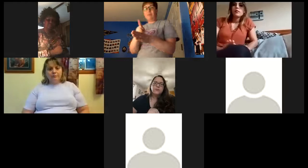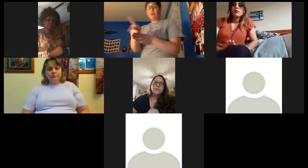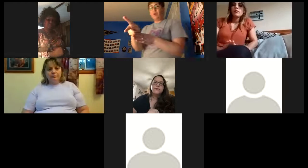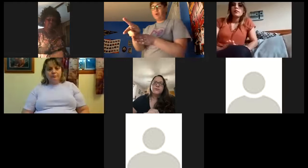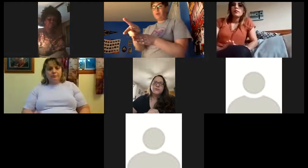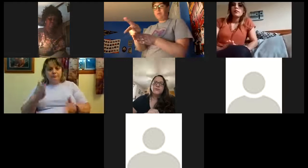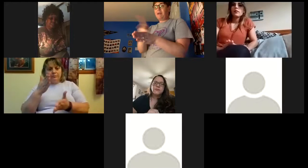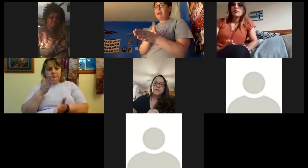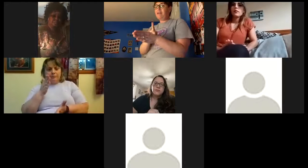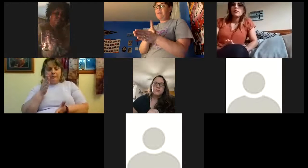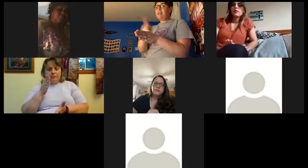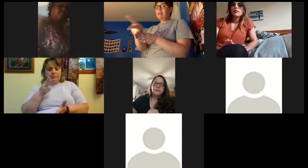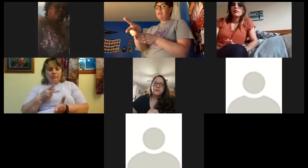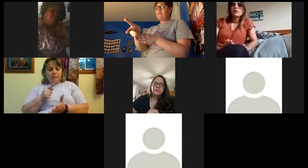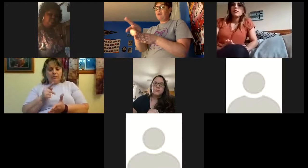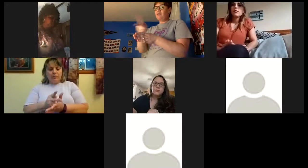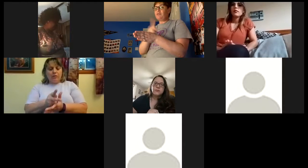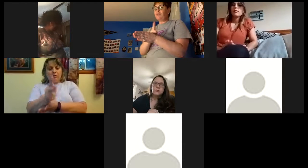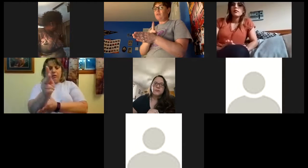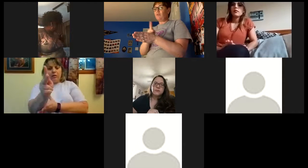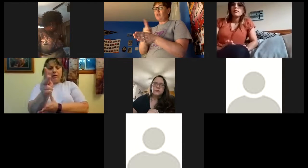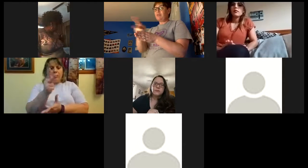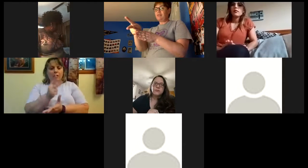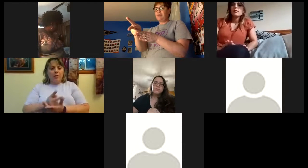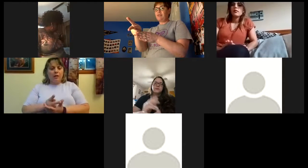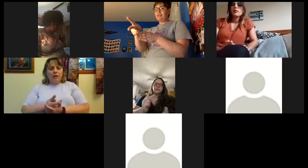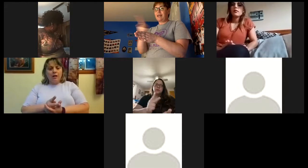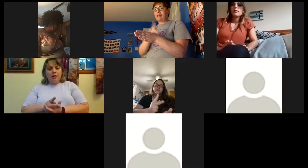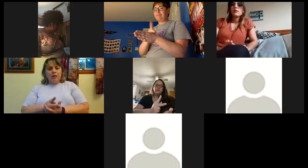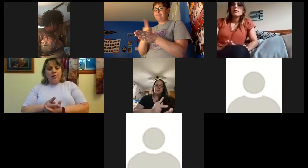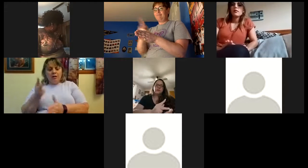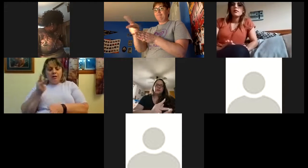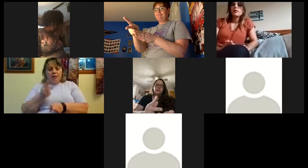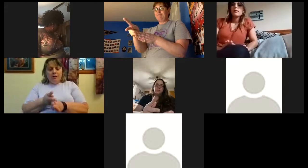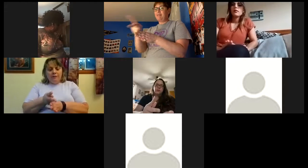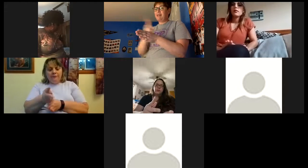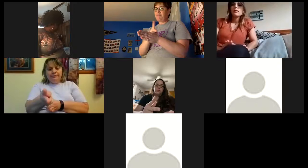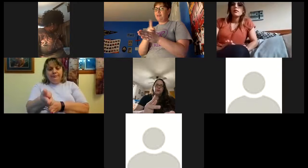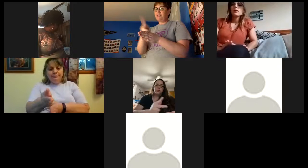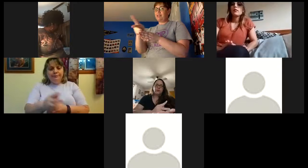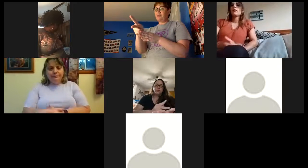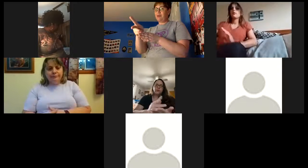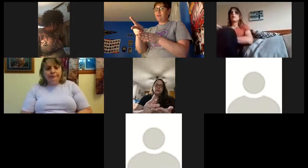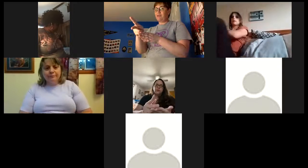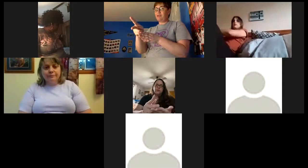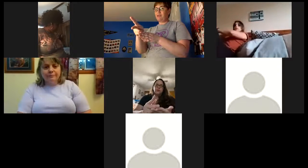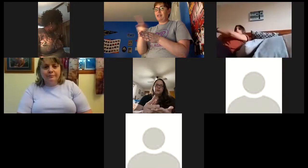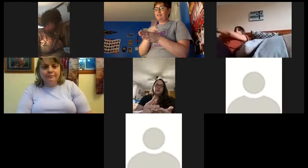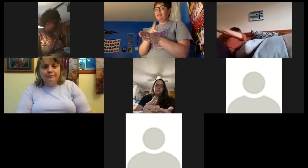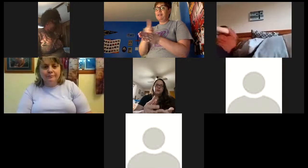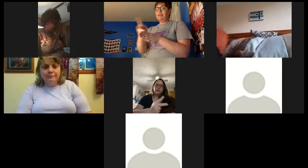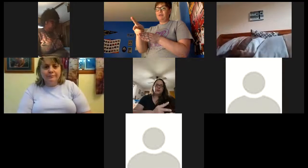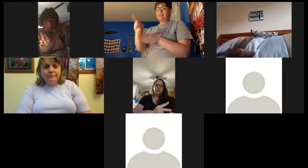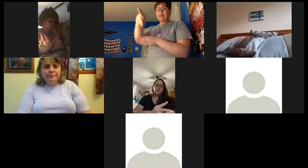did pure, but I could be getting confused with another sign. But I'm pretty sure that's what I remembered